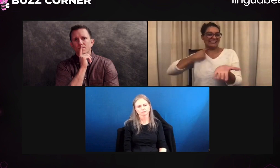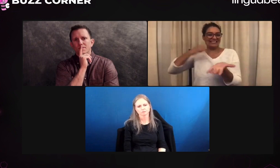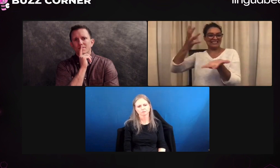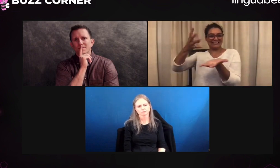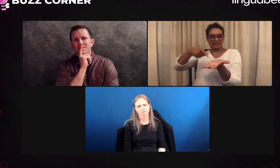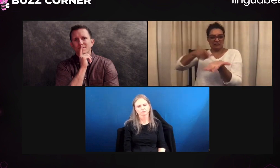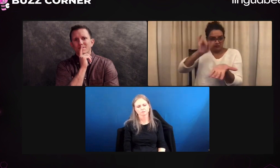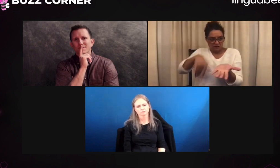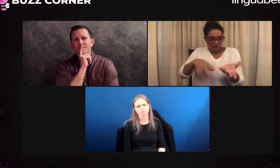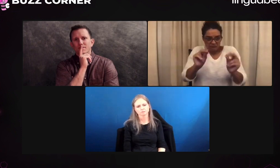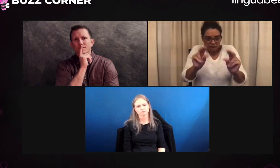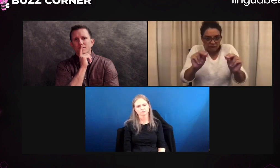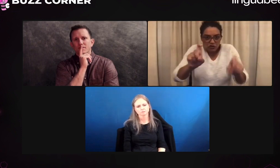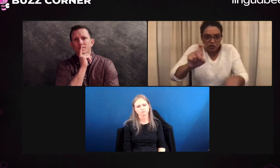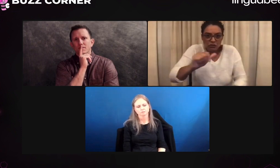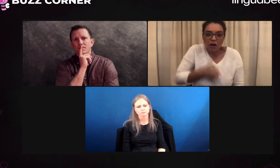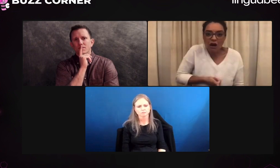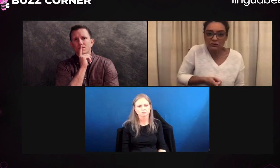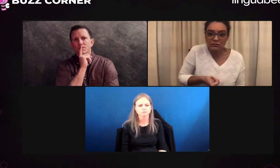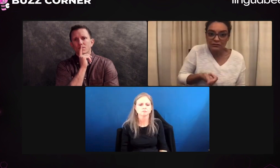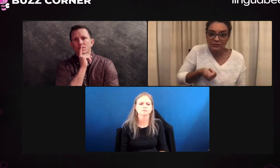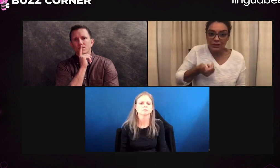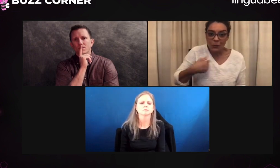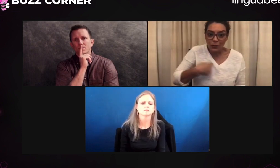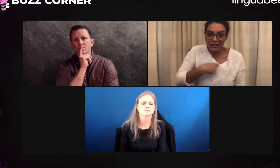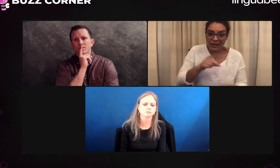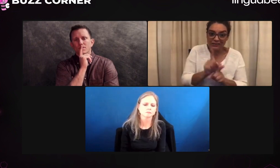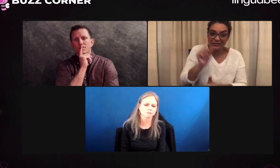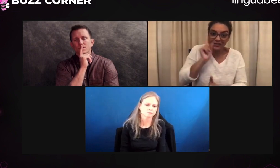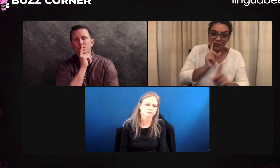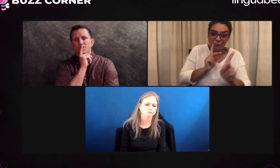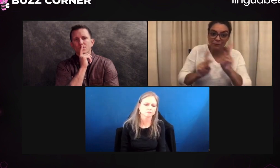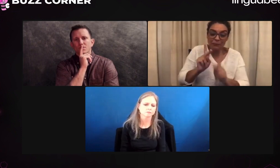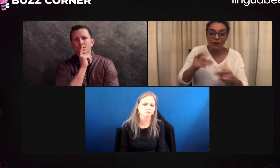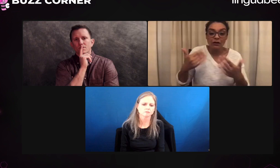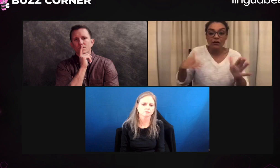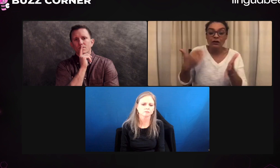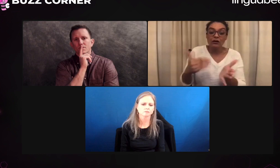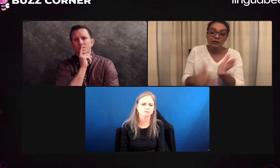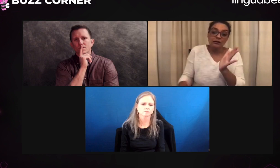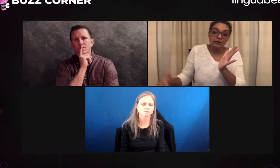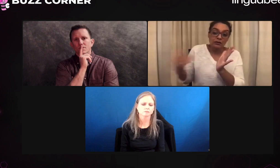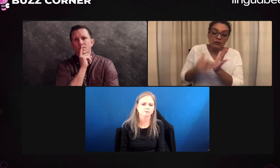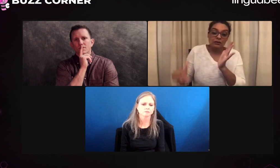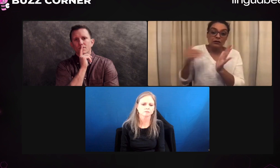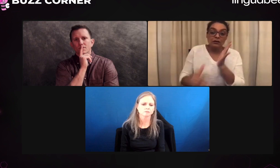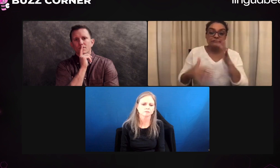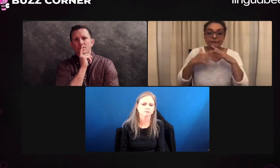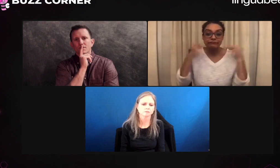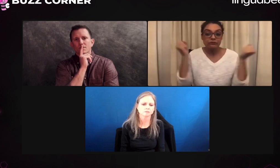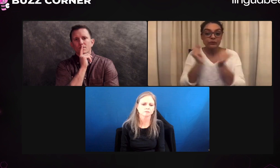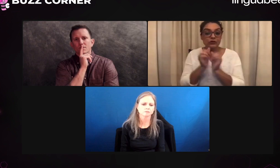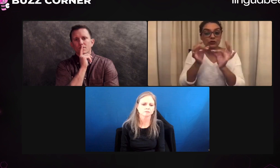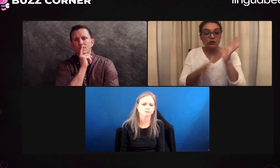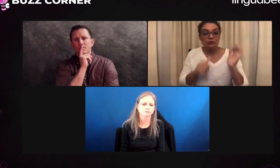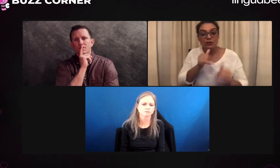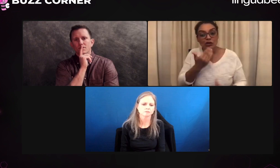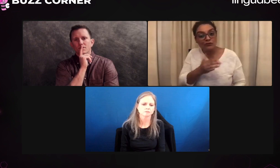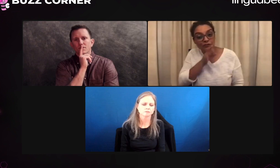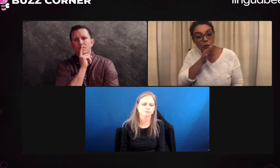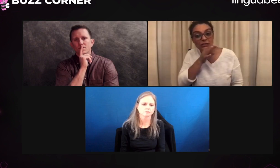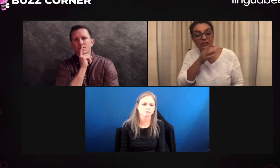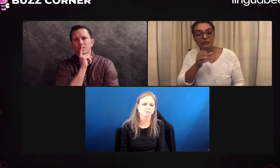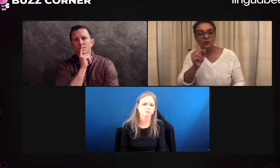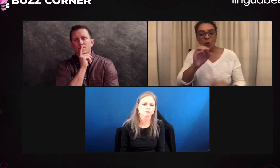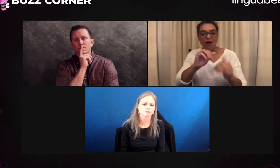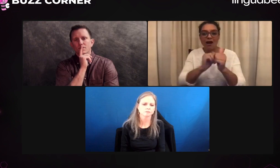do because like you said, there's accents, you know, there's things that happens over and